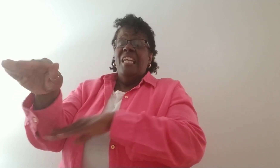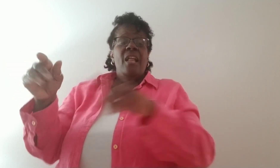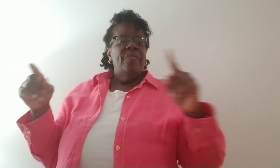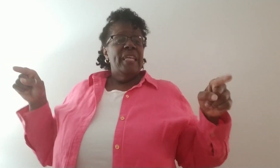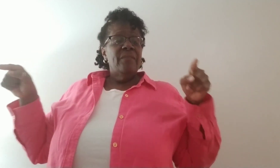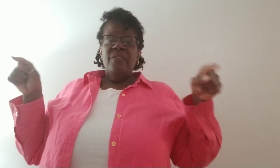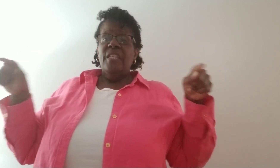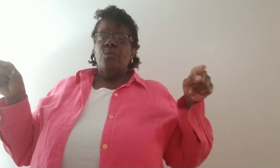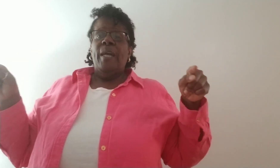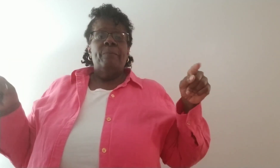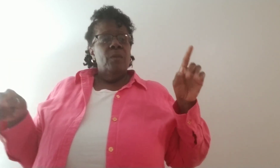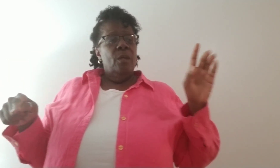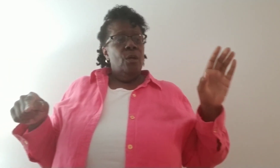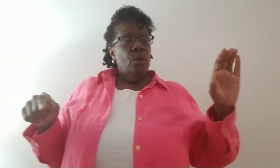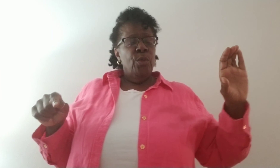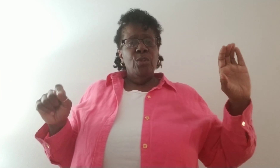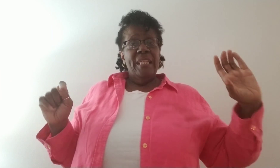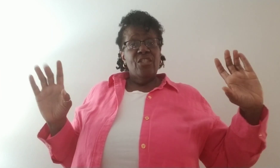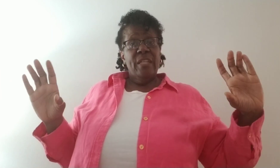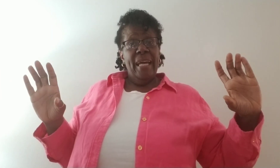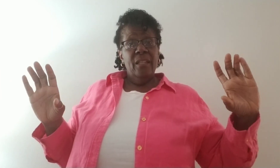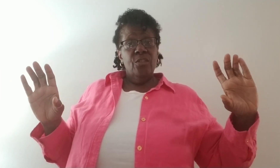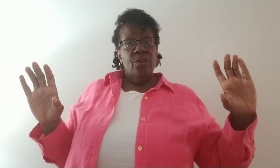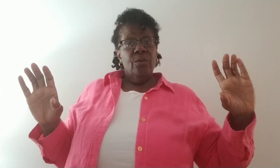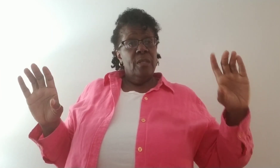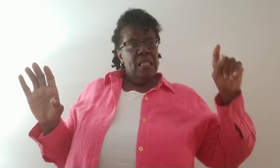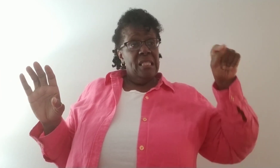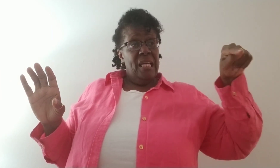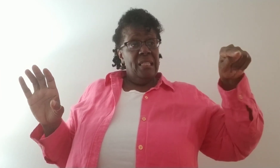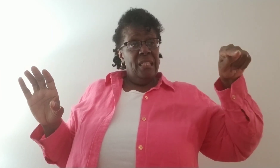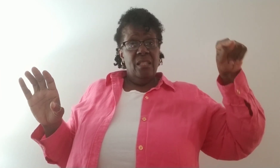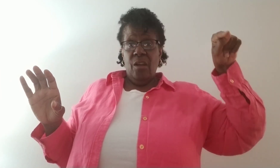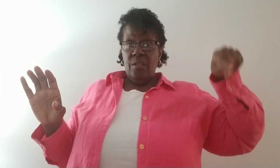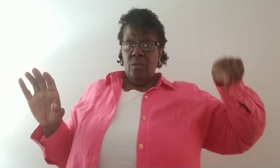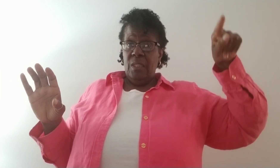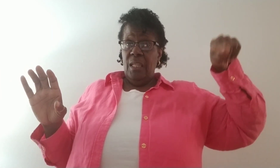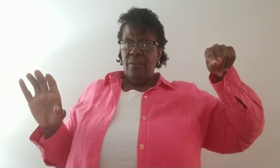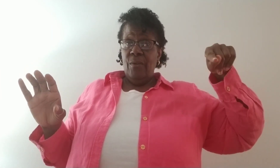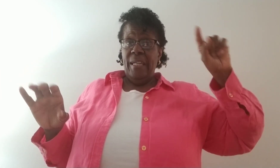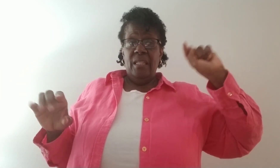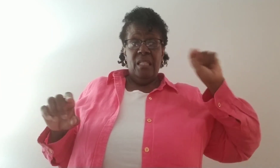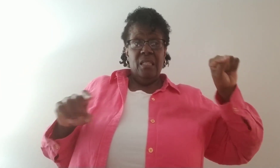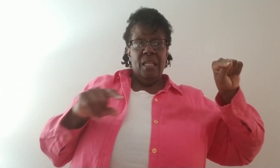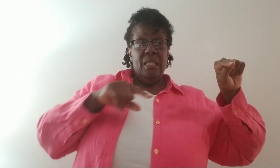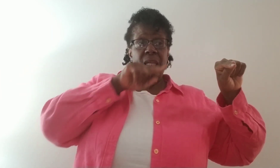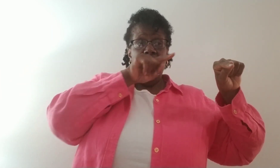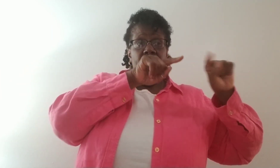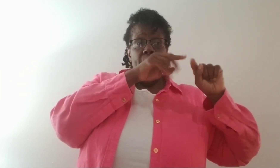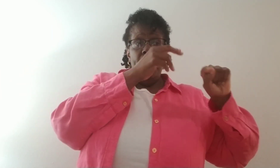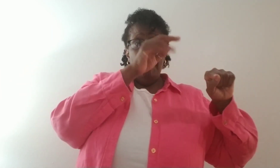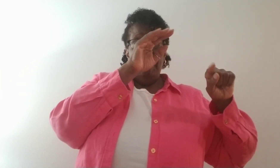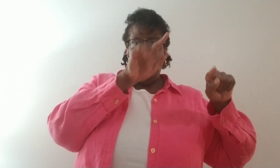Think of it this way. When you look at your calendar, Sunday starts on the left, right? Sunday,